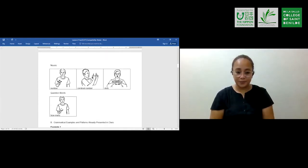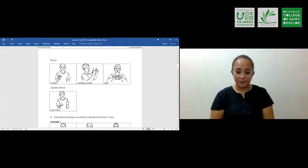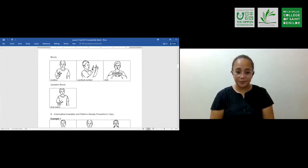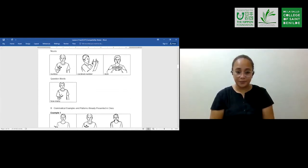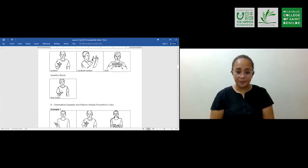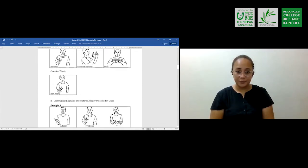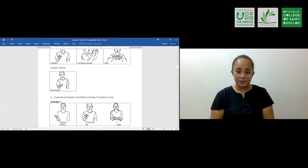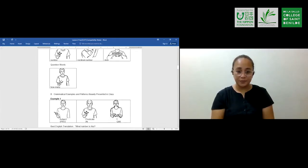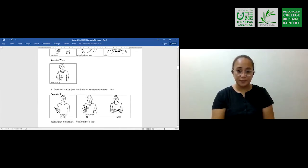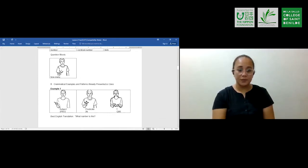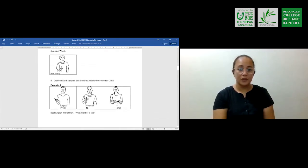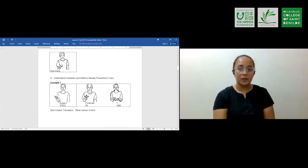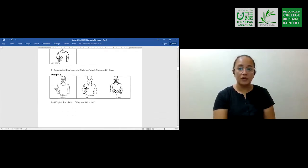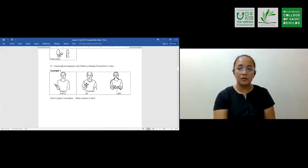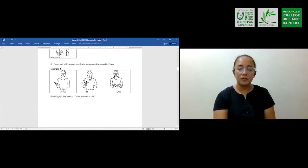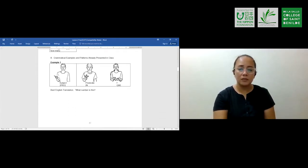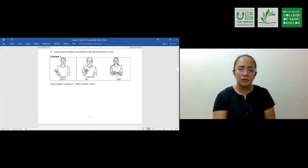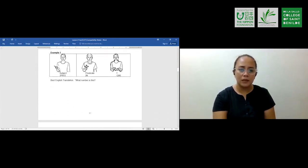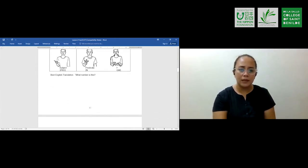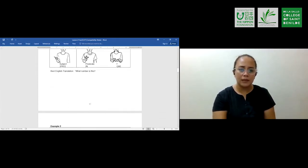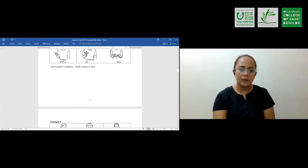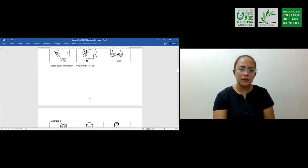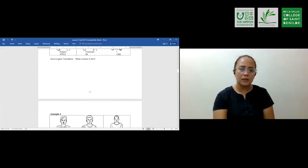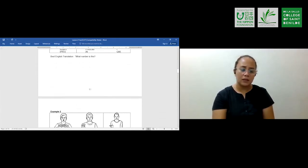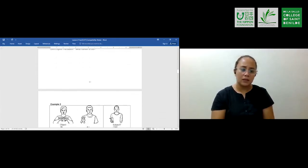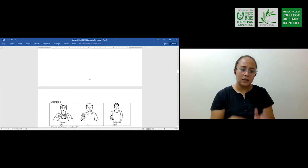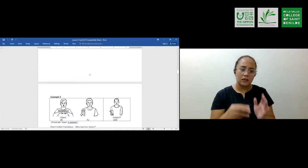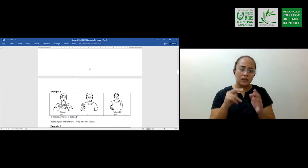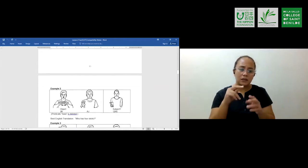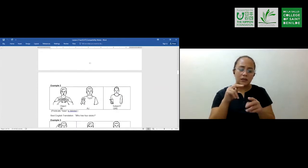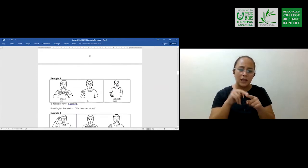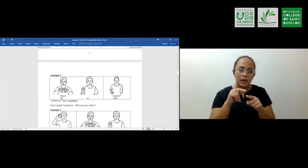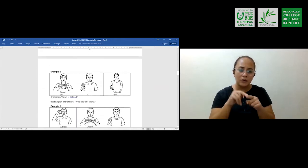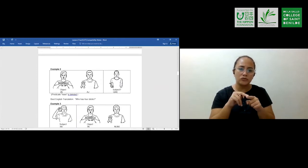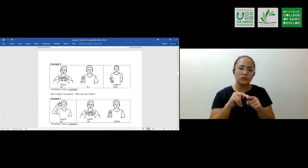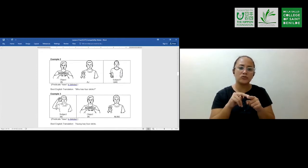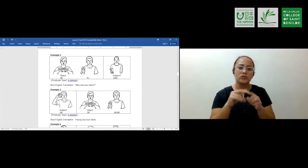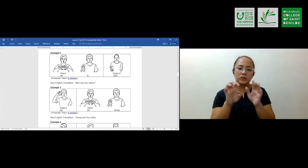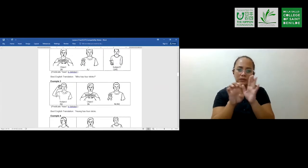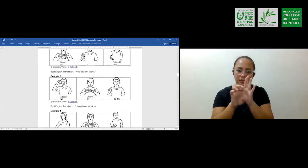and some nouns, some examples.